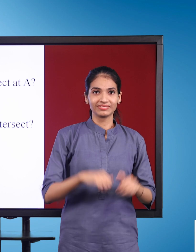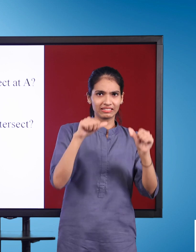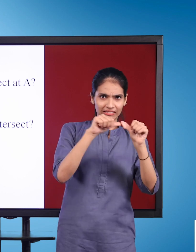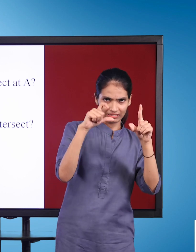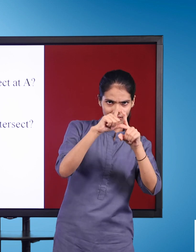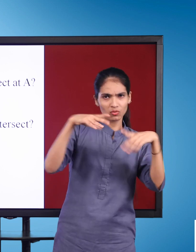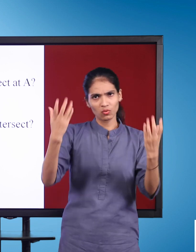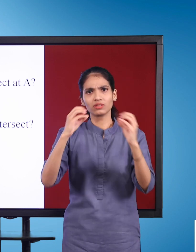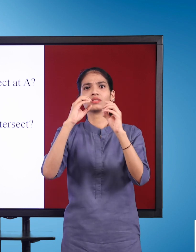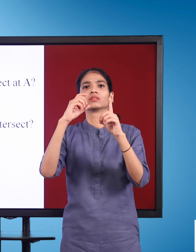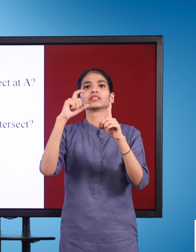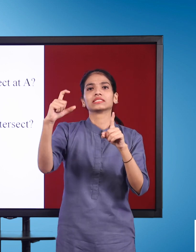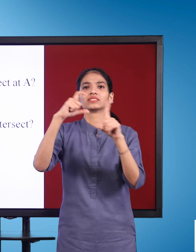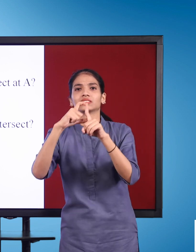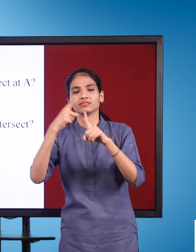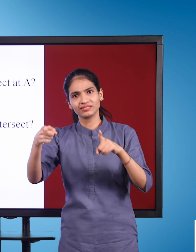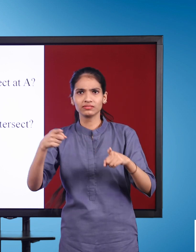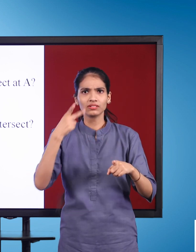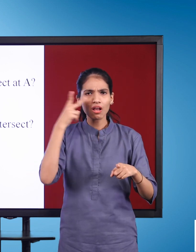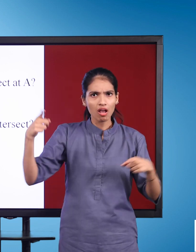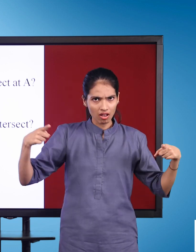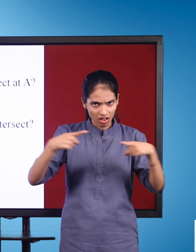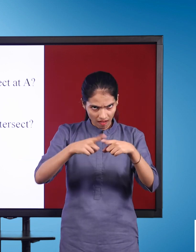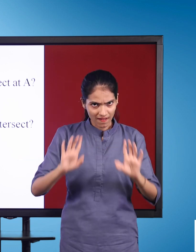Do the lines AD and CD intersect?